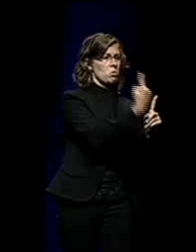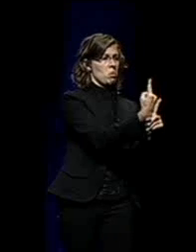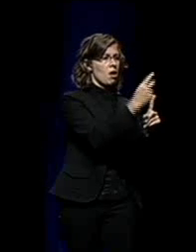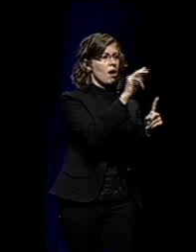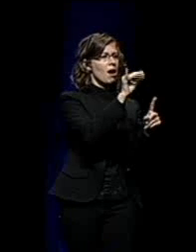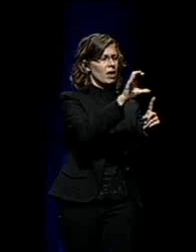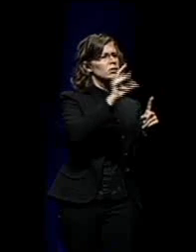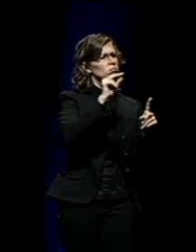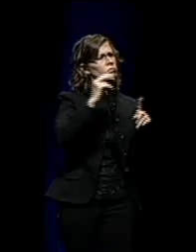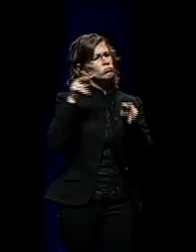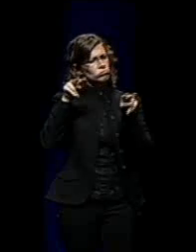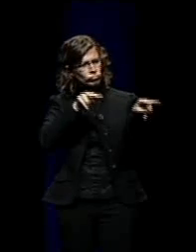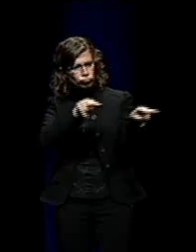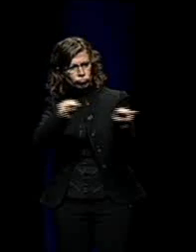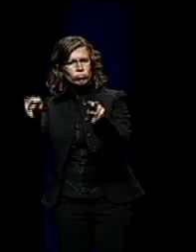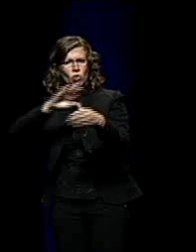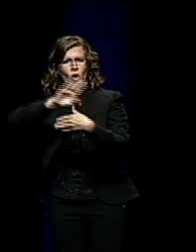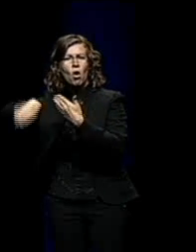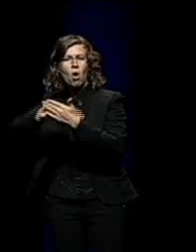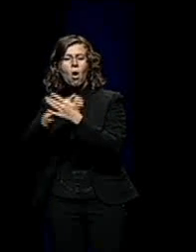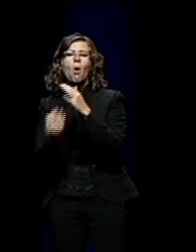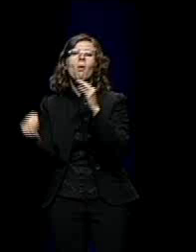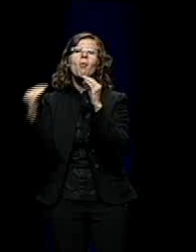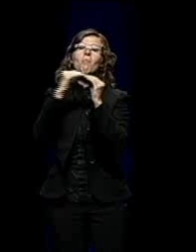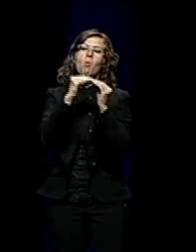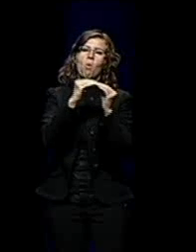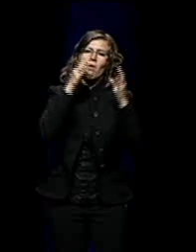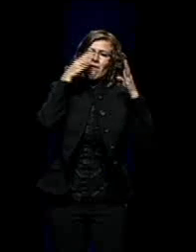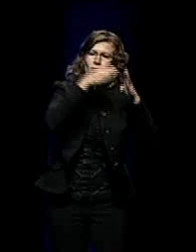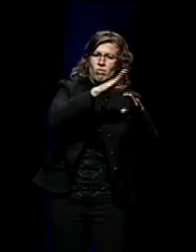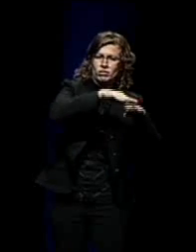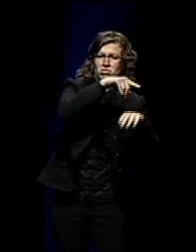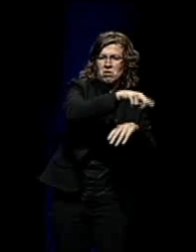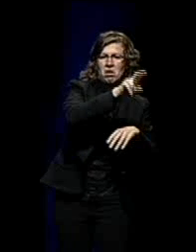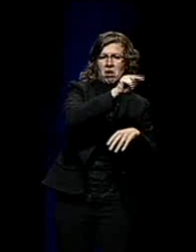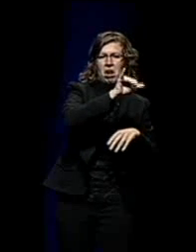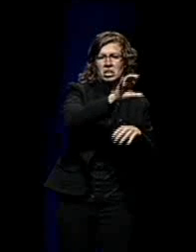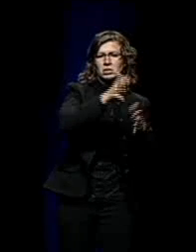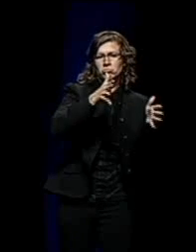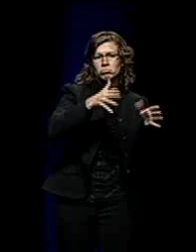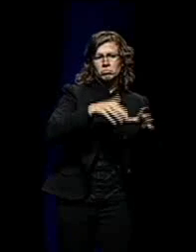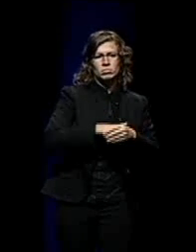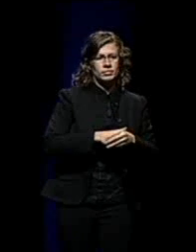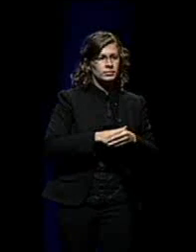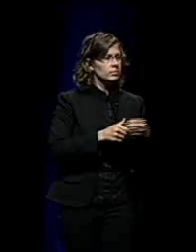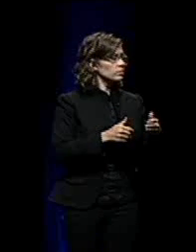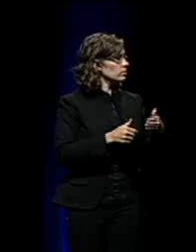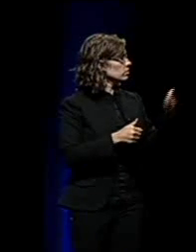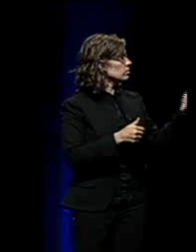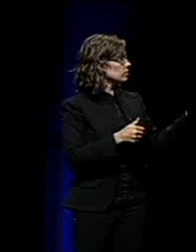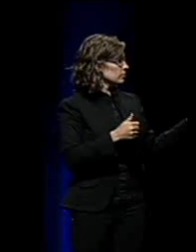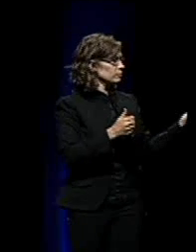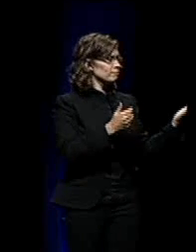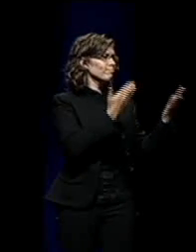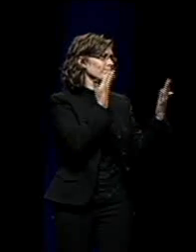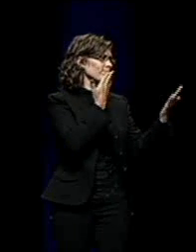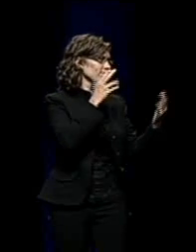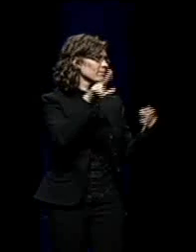see. And just to add, thank you, Farah. As Farah stated, the CDI task force